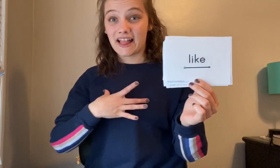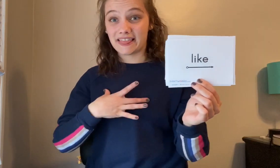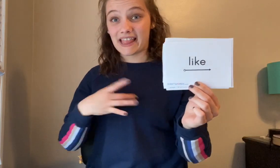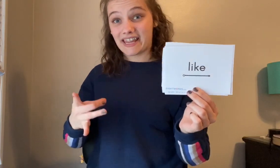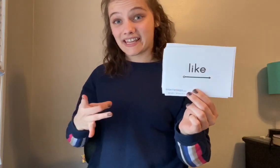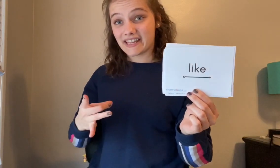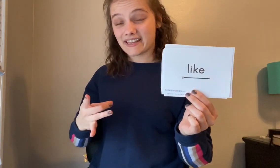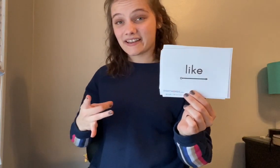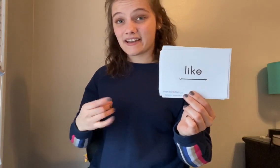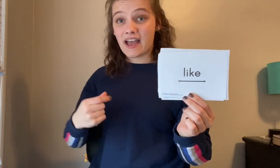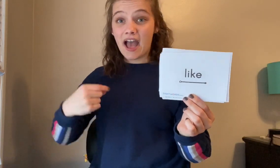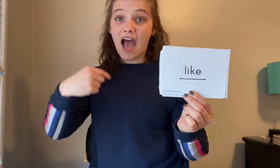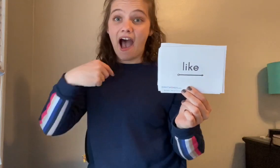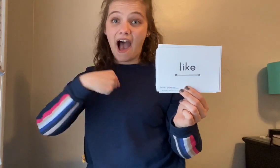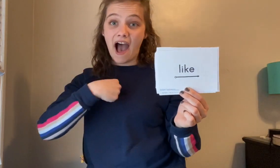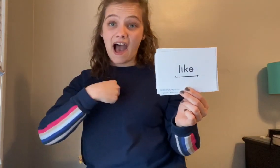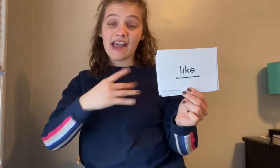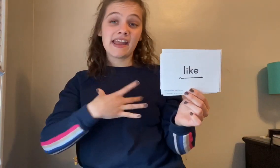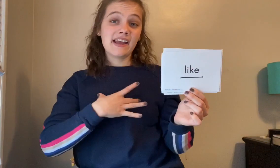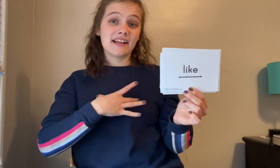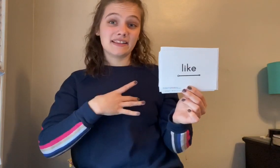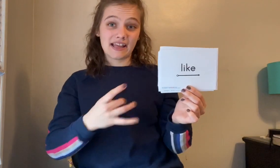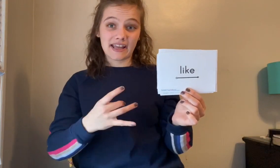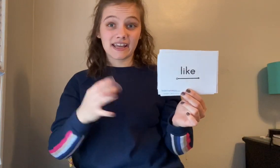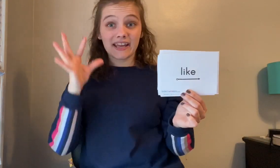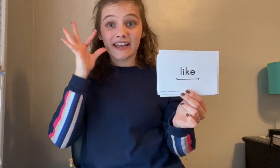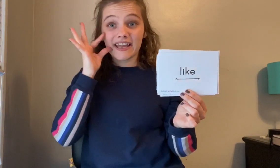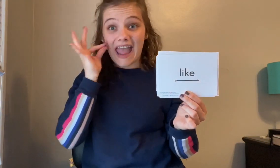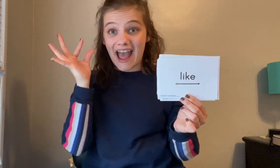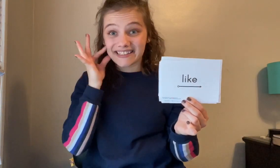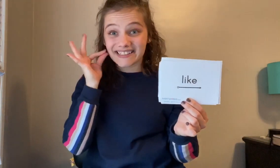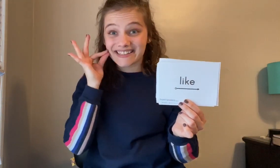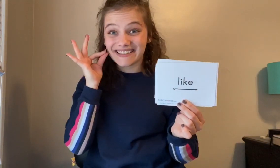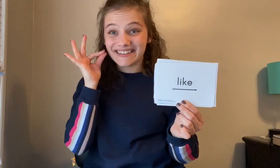Like. I like cats.